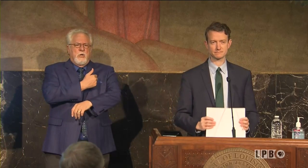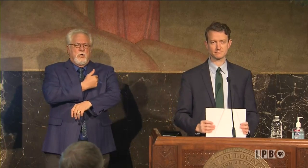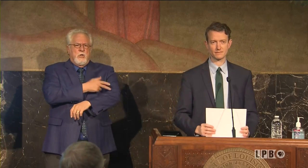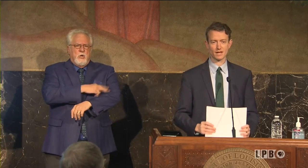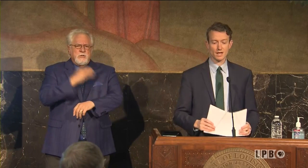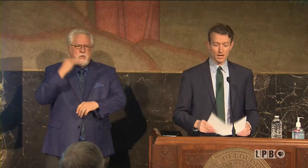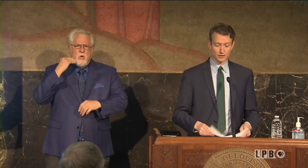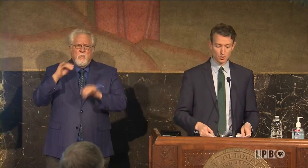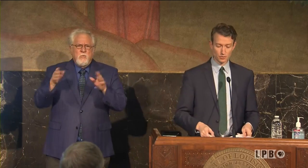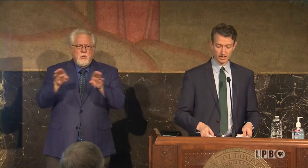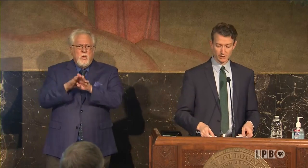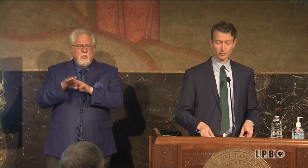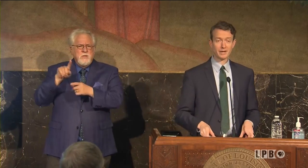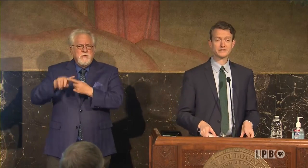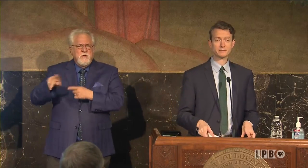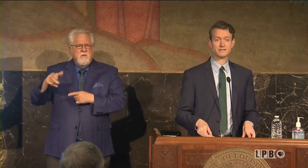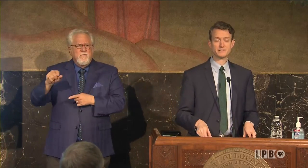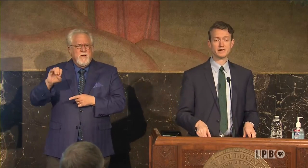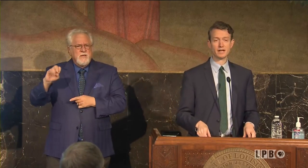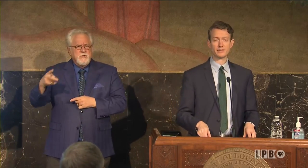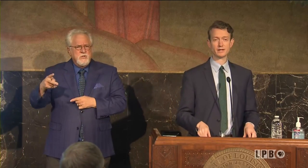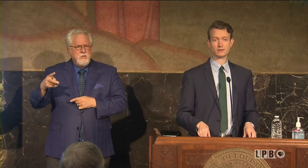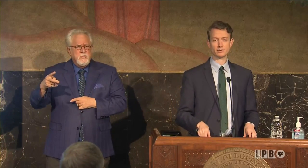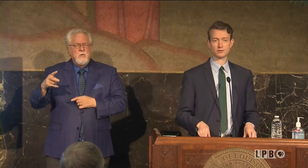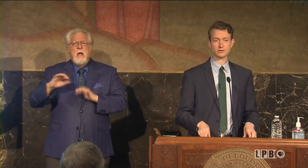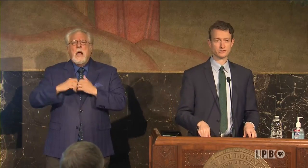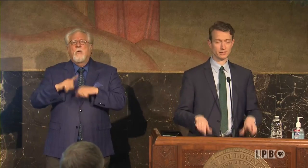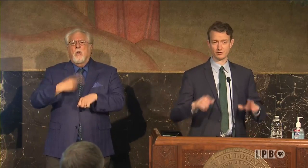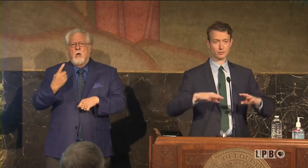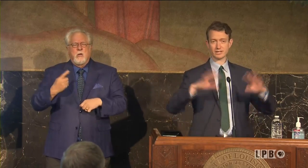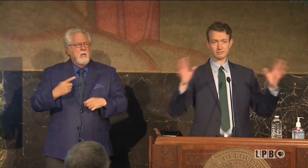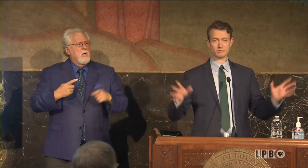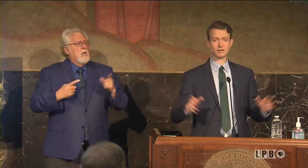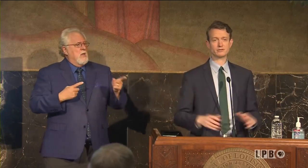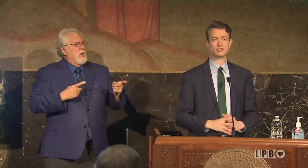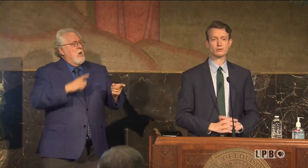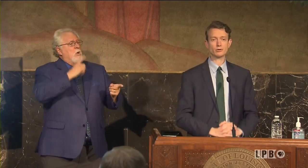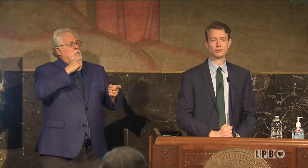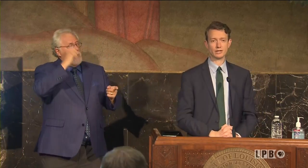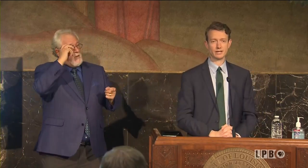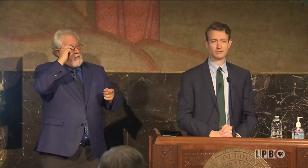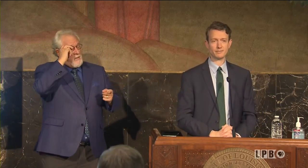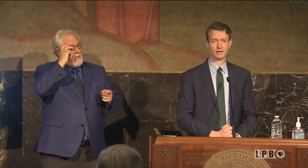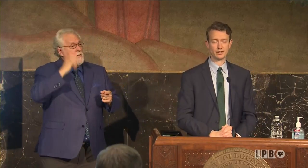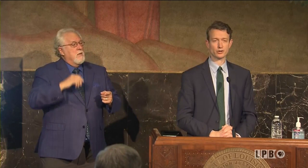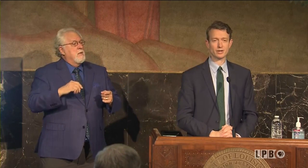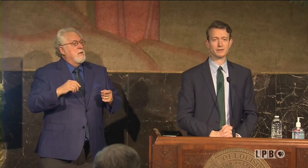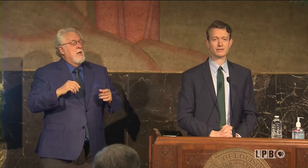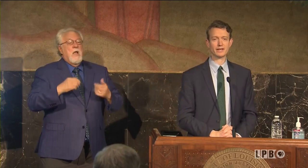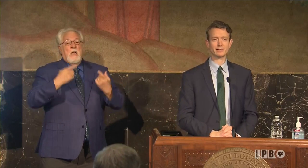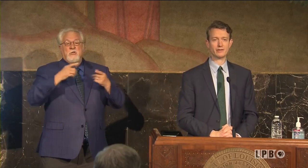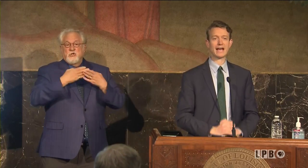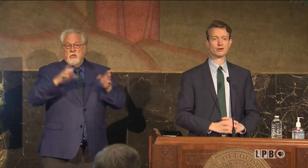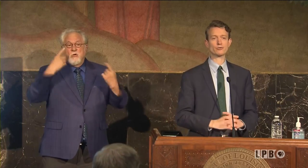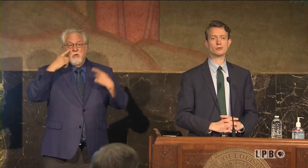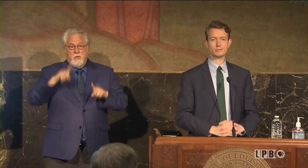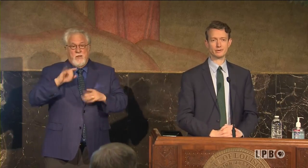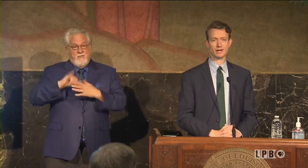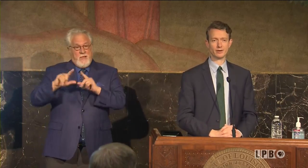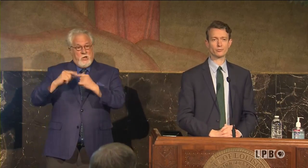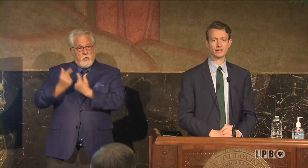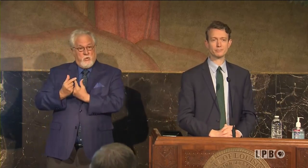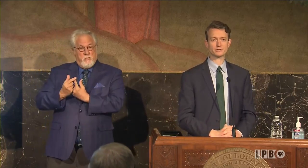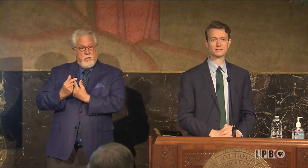think? So it remains to be seen. I think there's really general agreement that